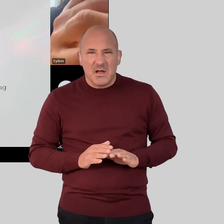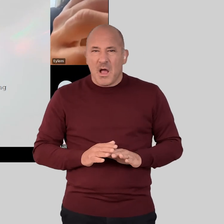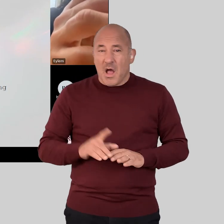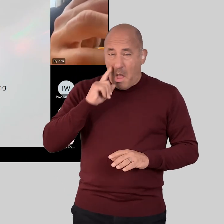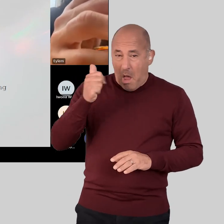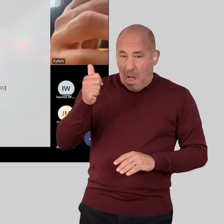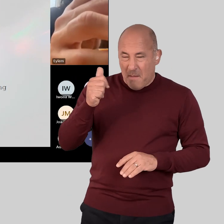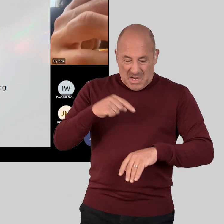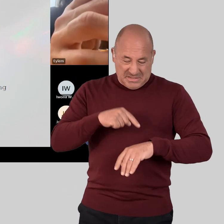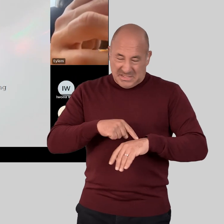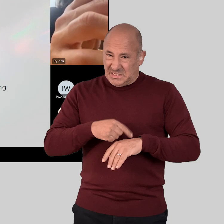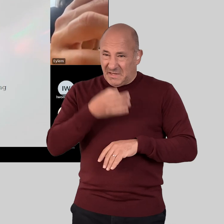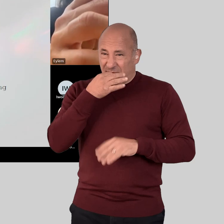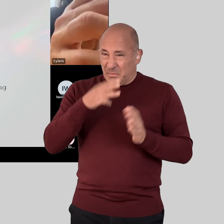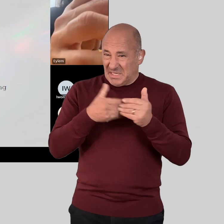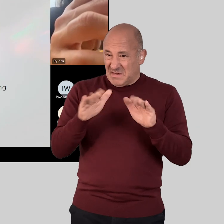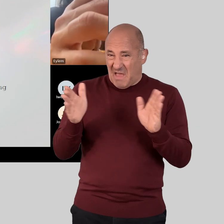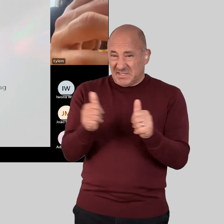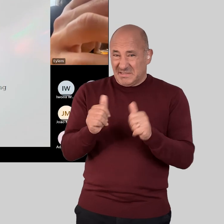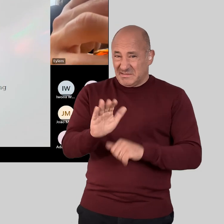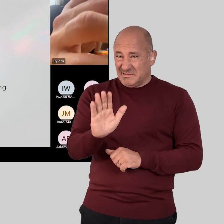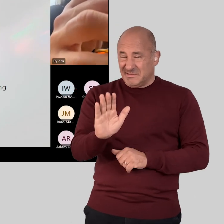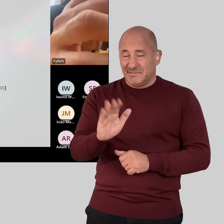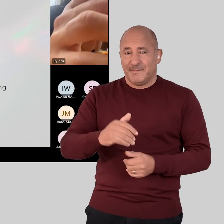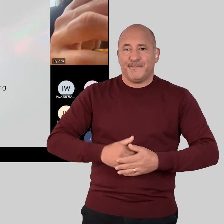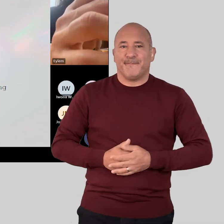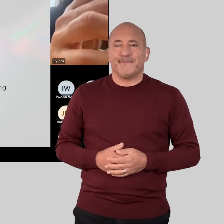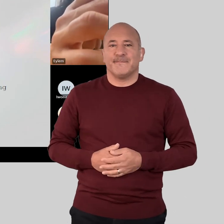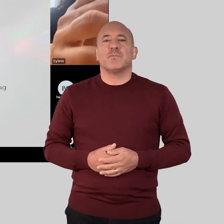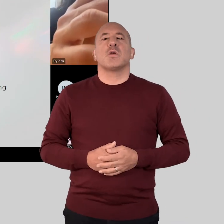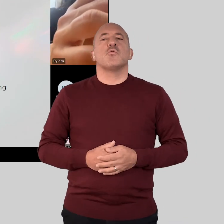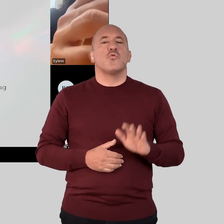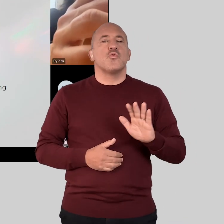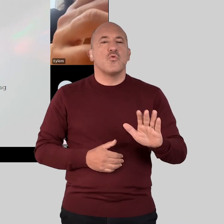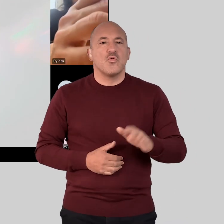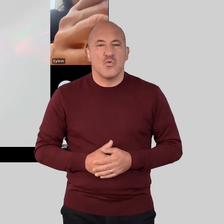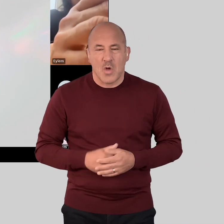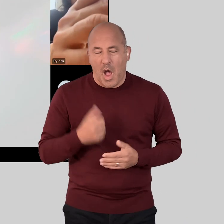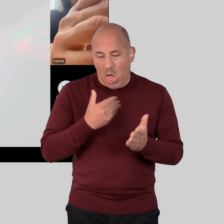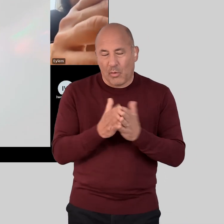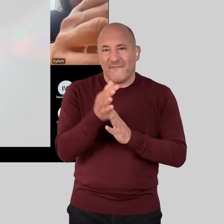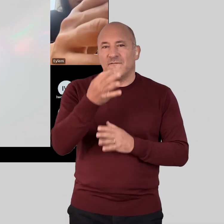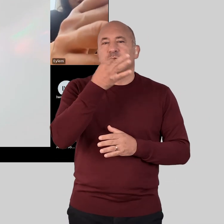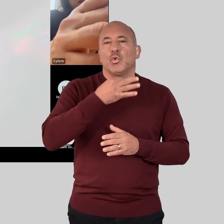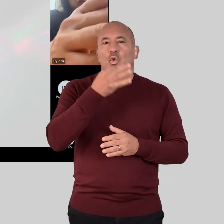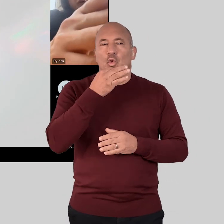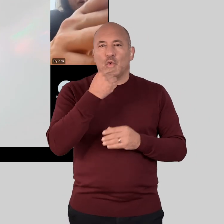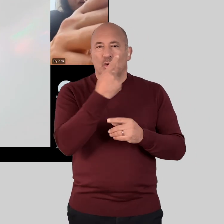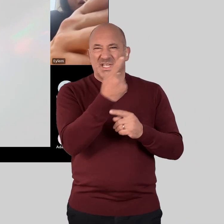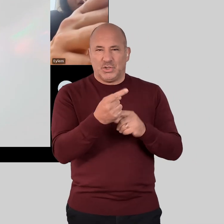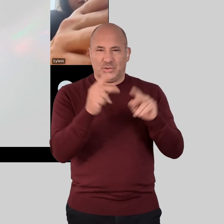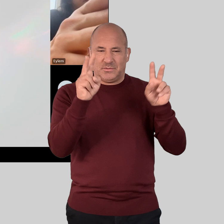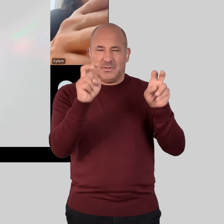or shall I not? You know, I think that would be great. Okay. We've got a couple of minutes. Okay. Yeah, so I'll just